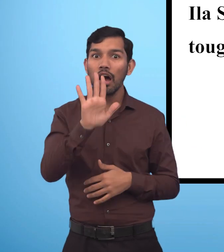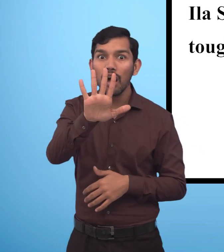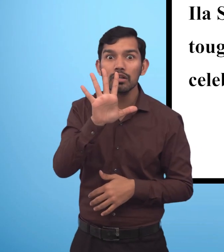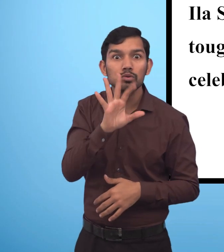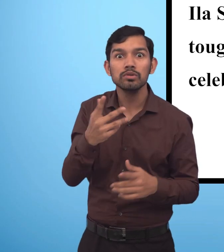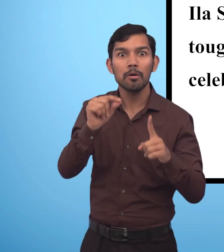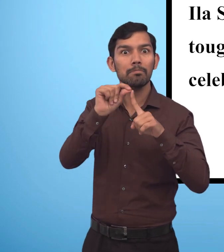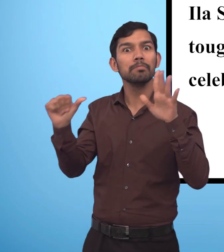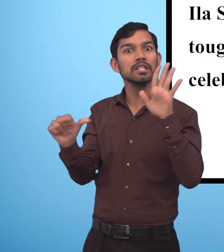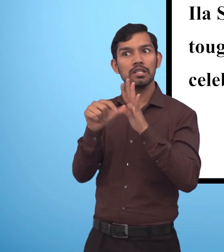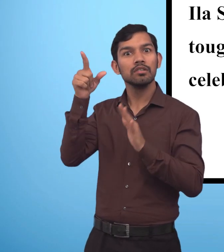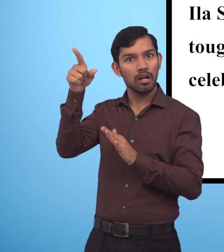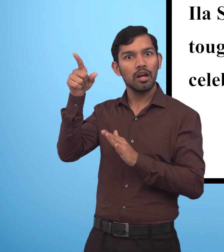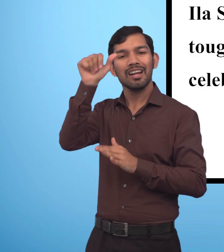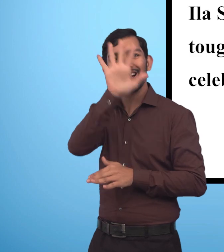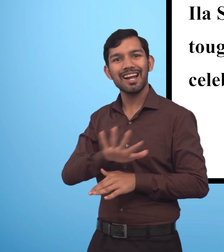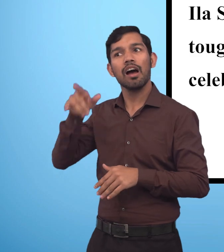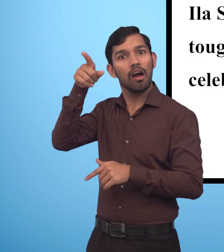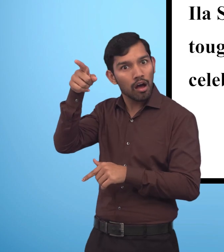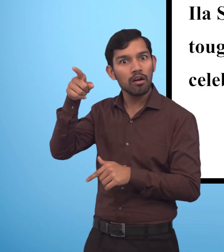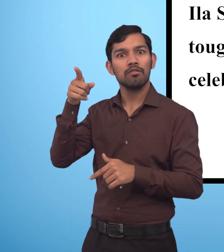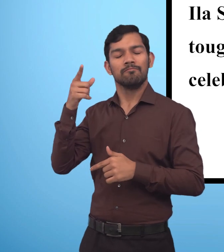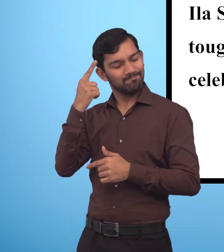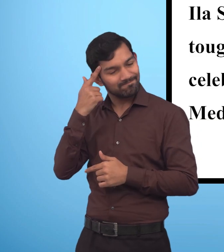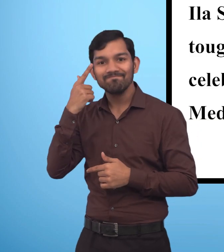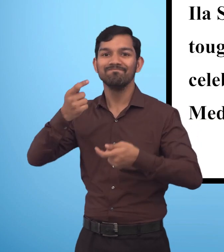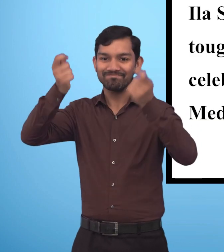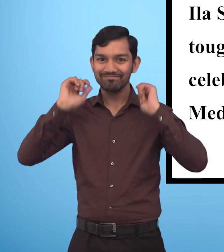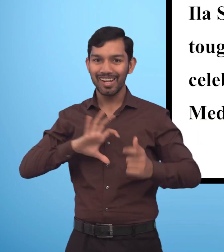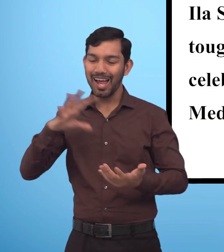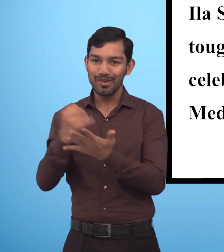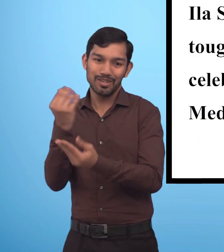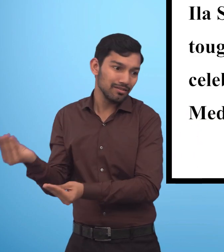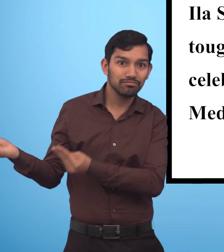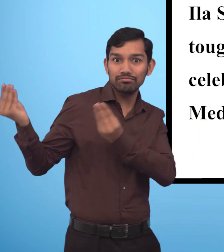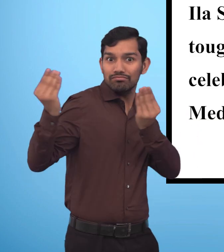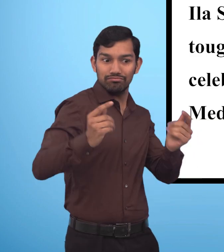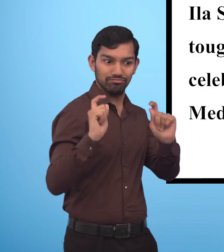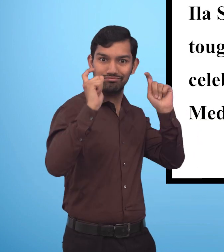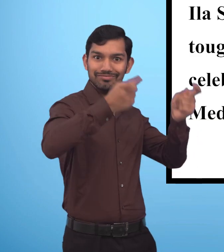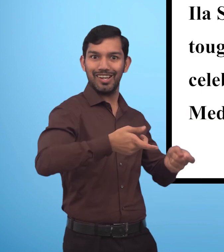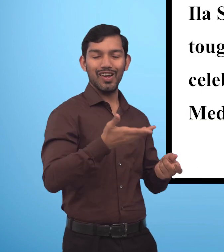And became a celebrated artist and receiver of the President's Medal.